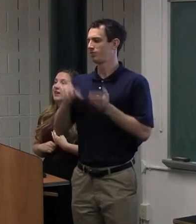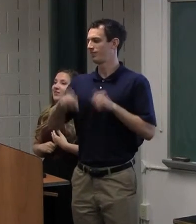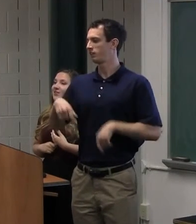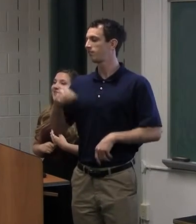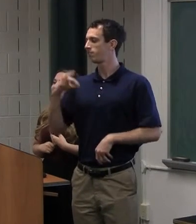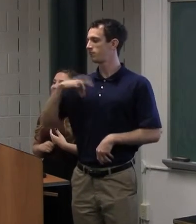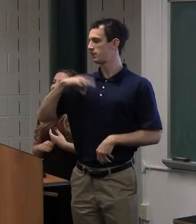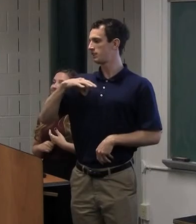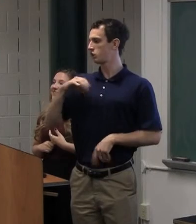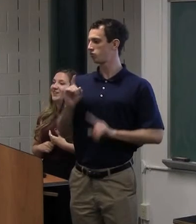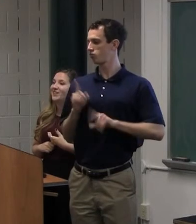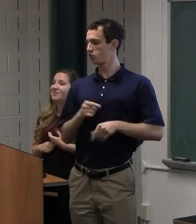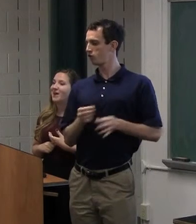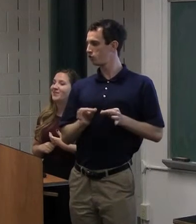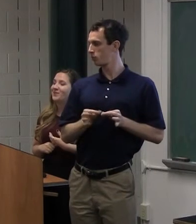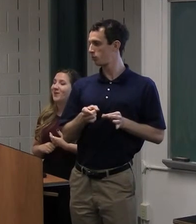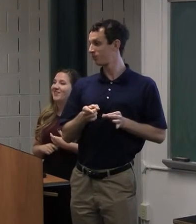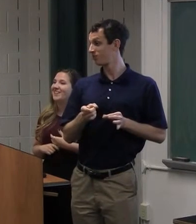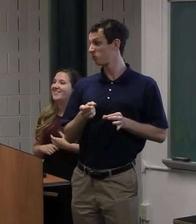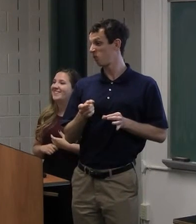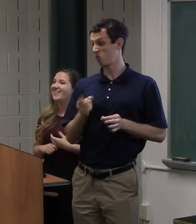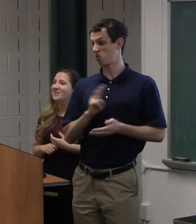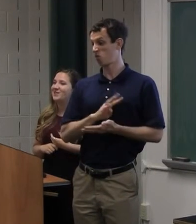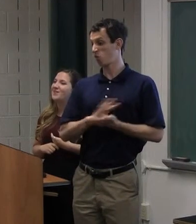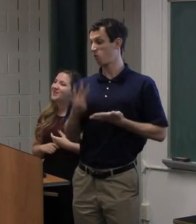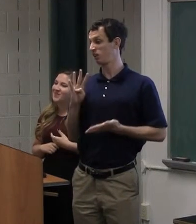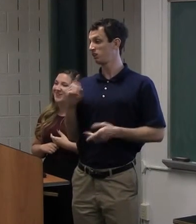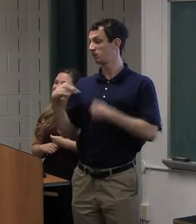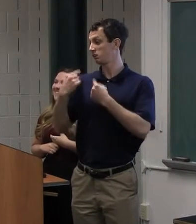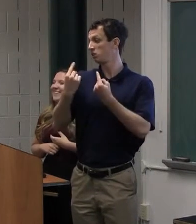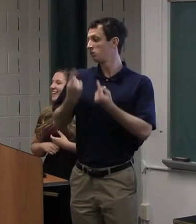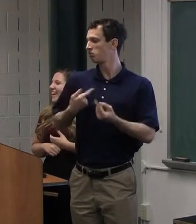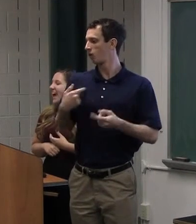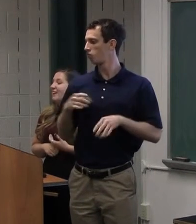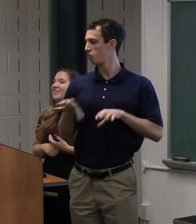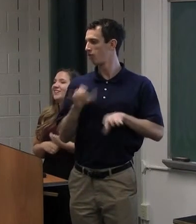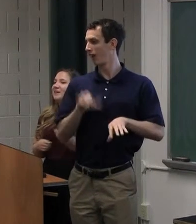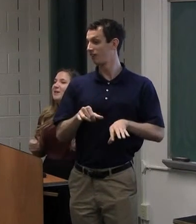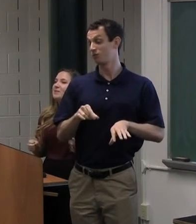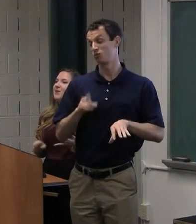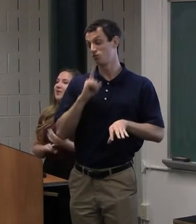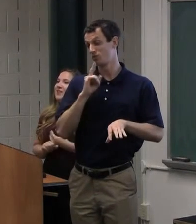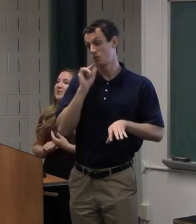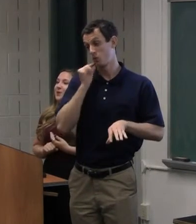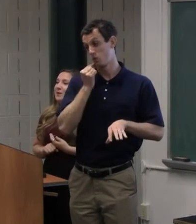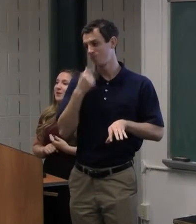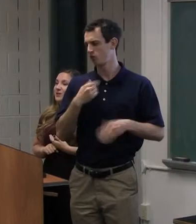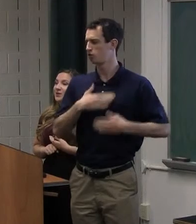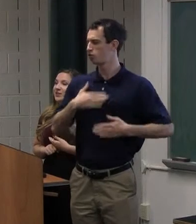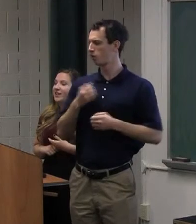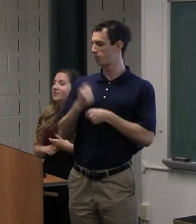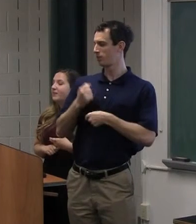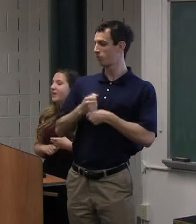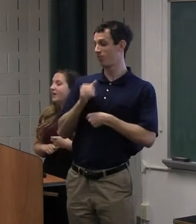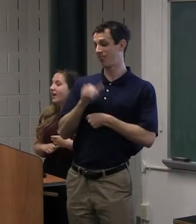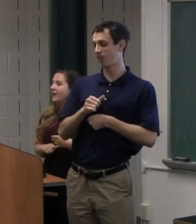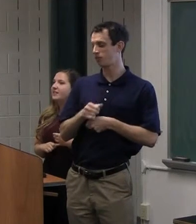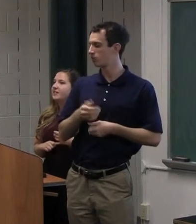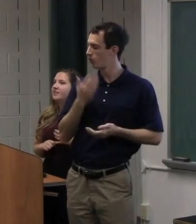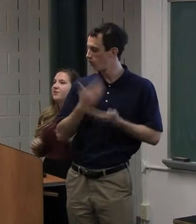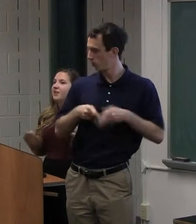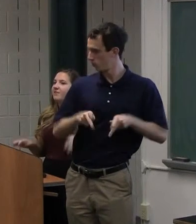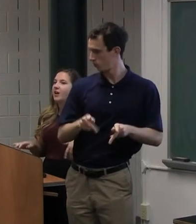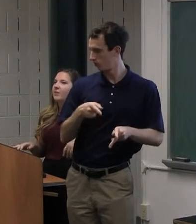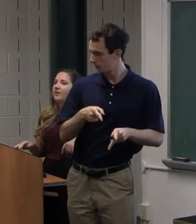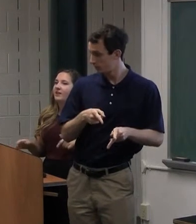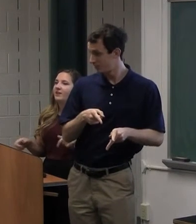So that's what I've been doing for the past 4 weeks. It's been cool. I really like baseball, so that's a cool opportunity. And